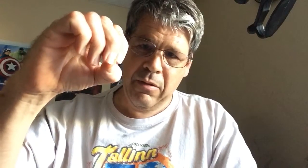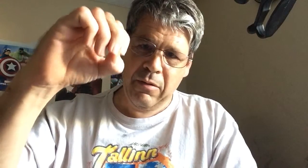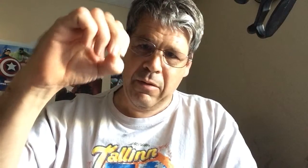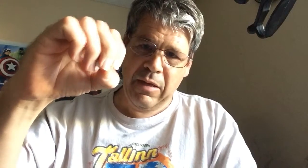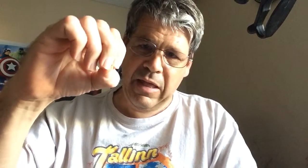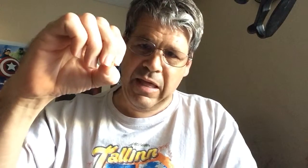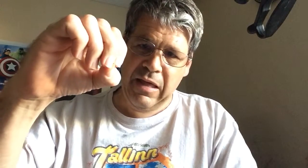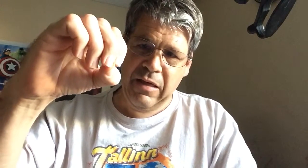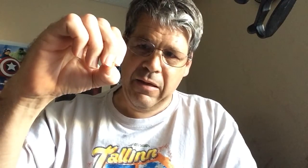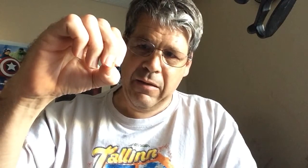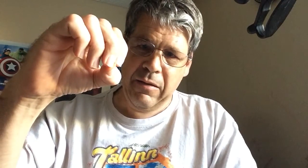E.